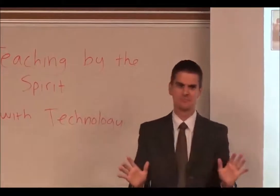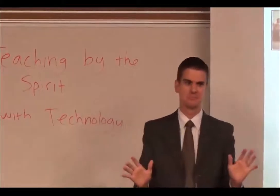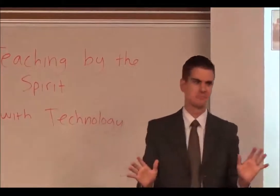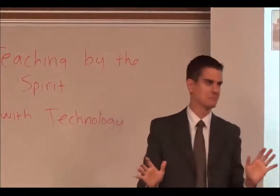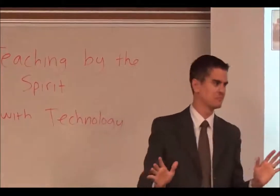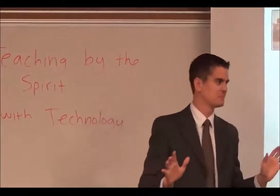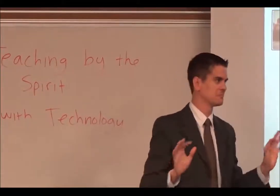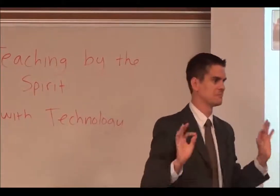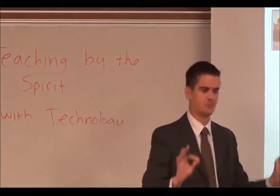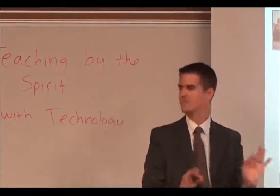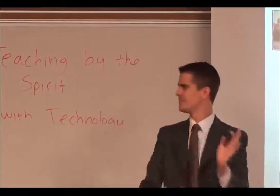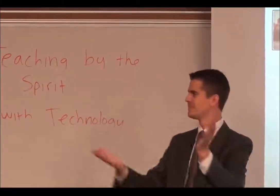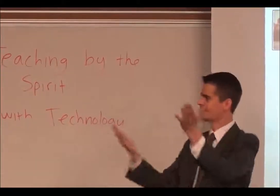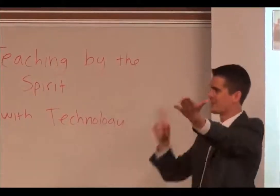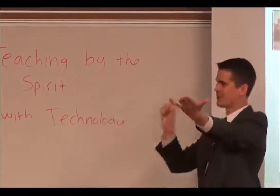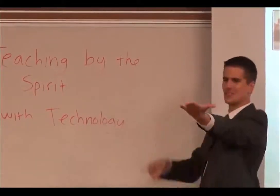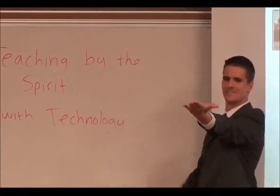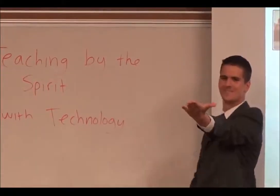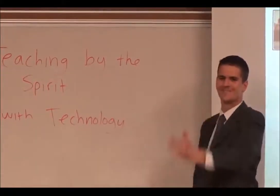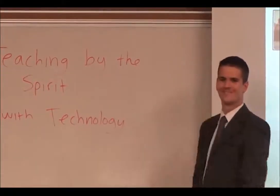Okay, so I'm just interpreting for you.